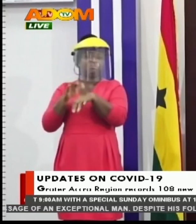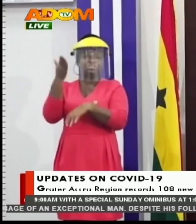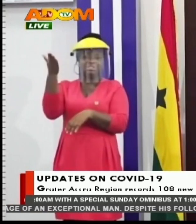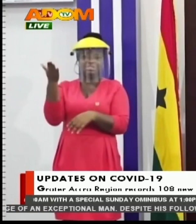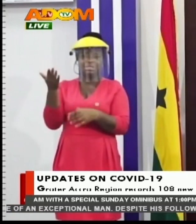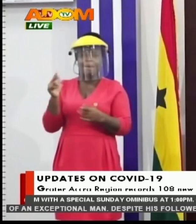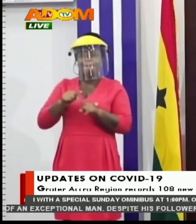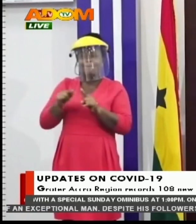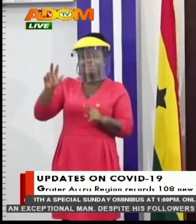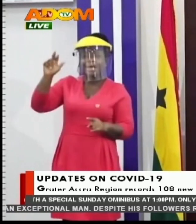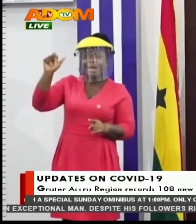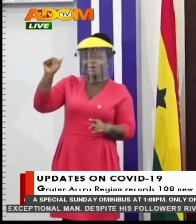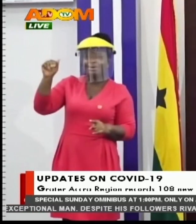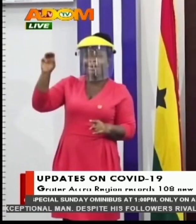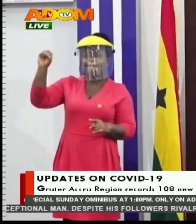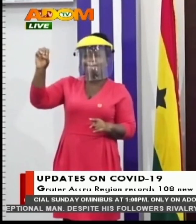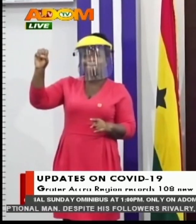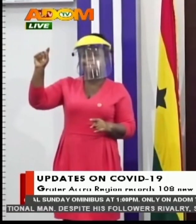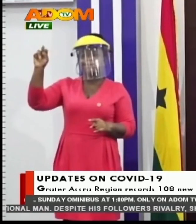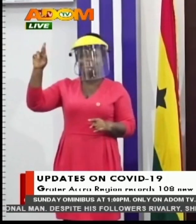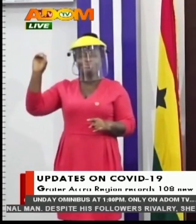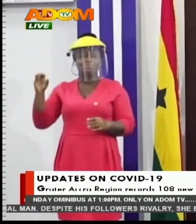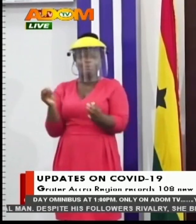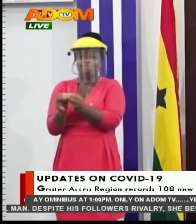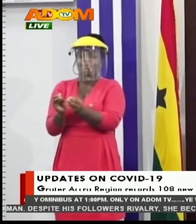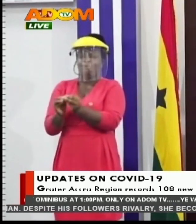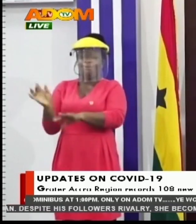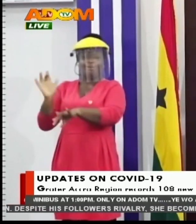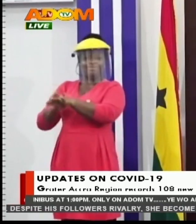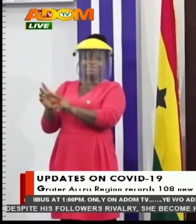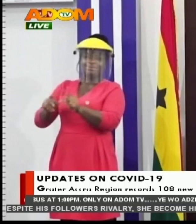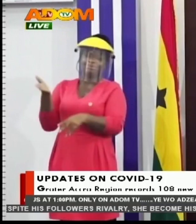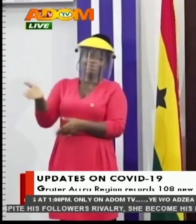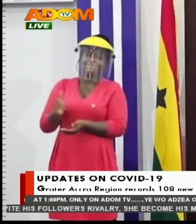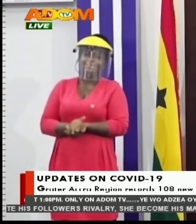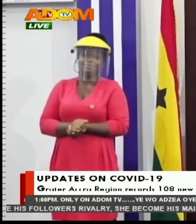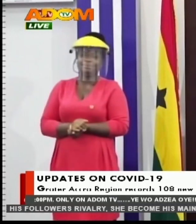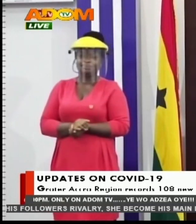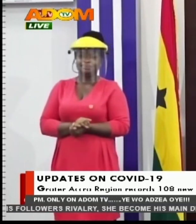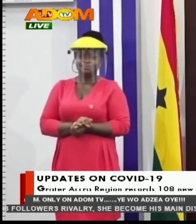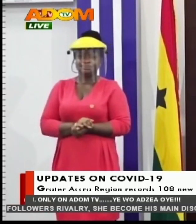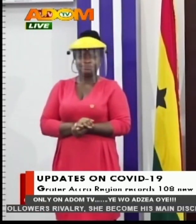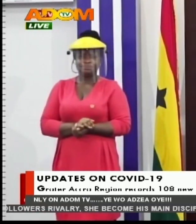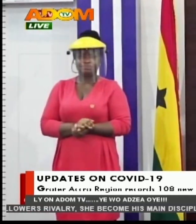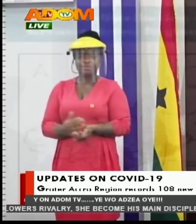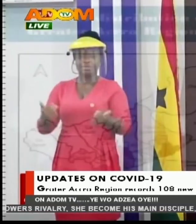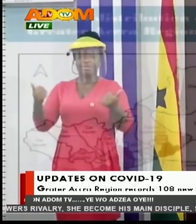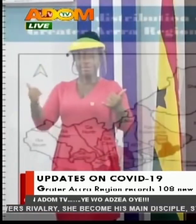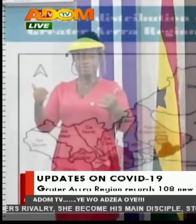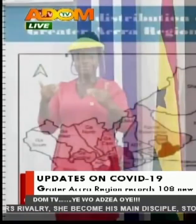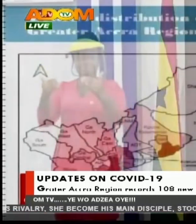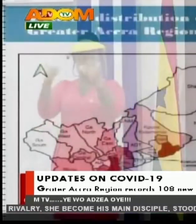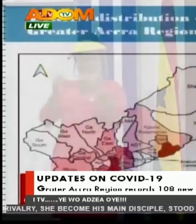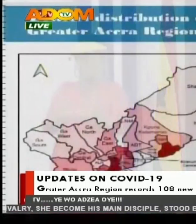in Kumasi and its environs, and then you have the Obuasi come up. We have a few sporadic cases in